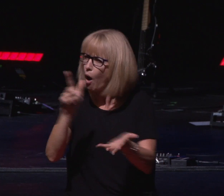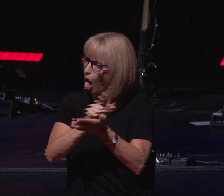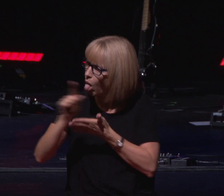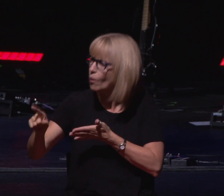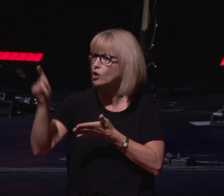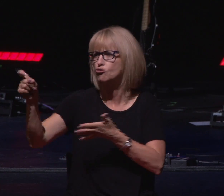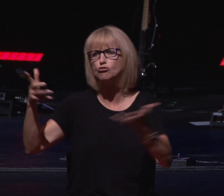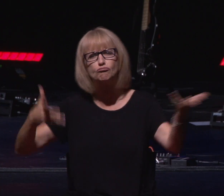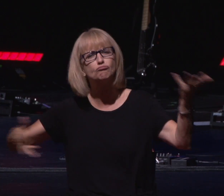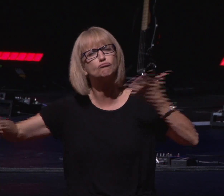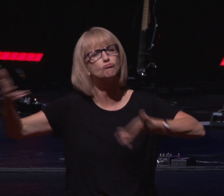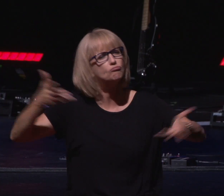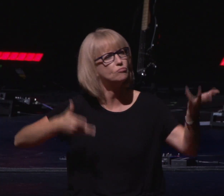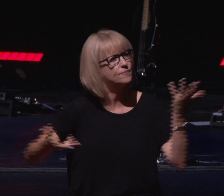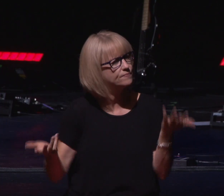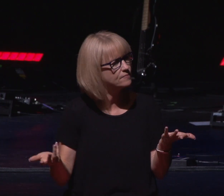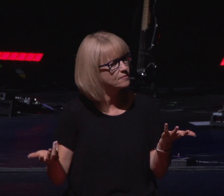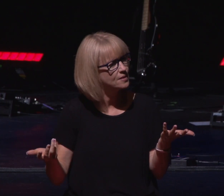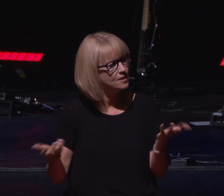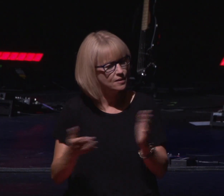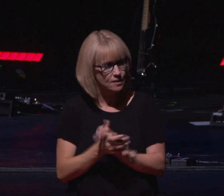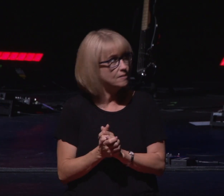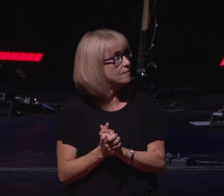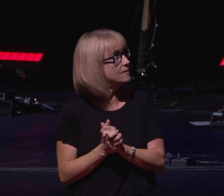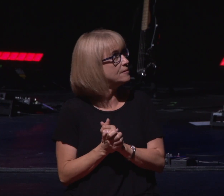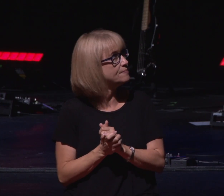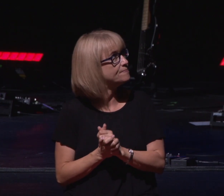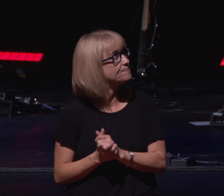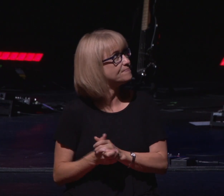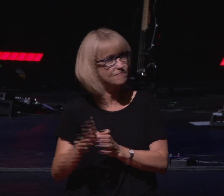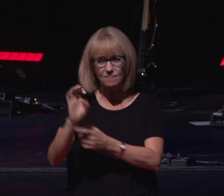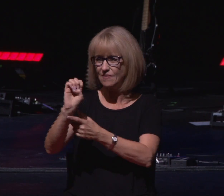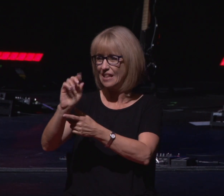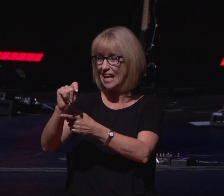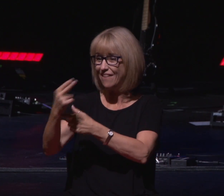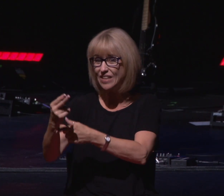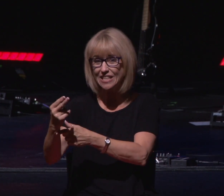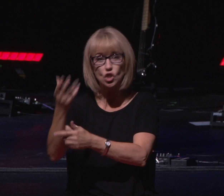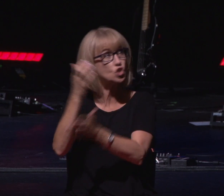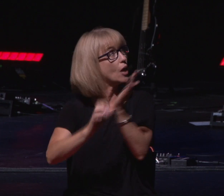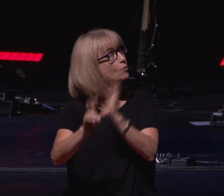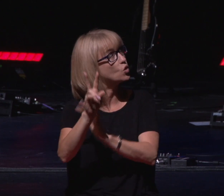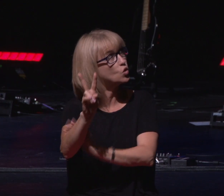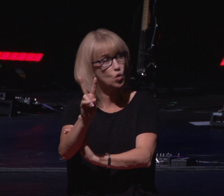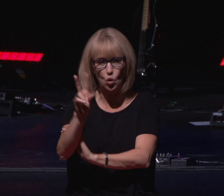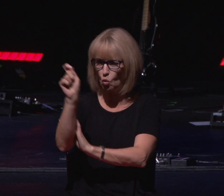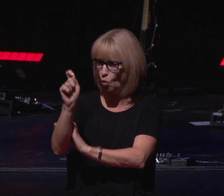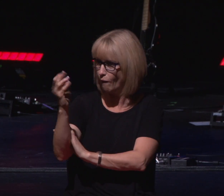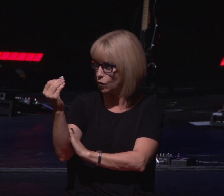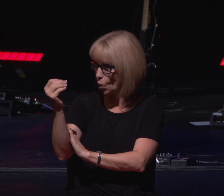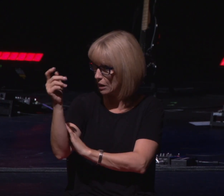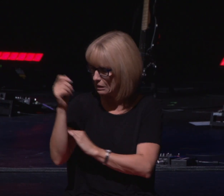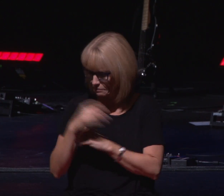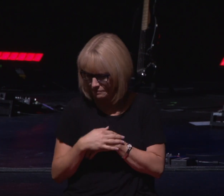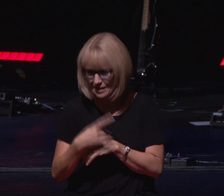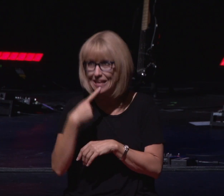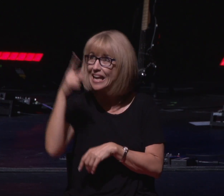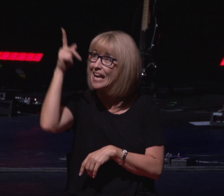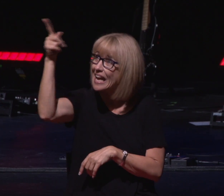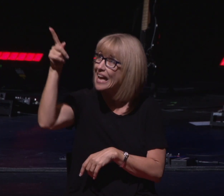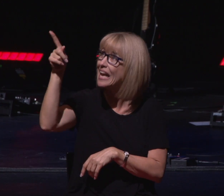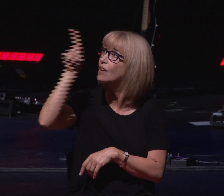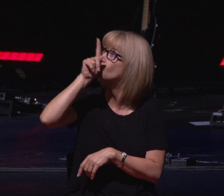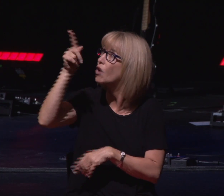14. We have this verse. Let me find it over here. It says, For he himself is our